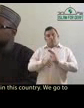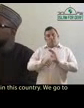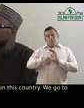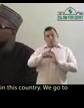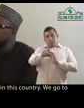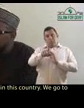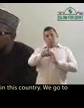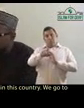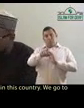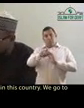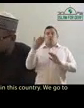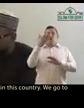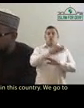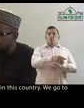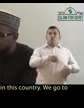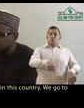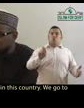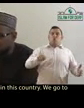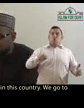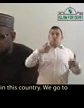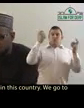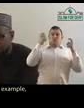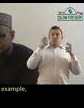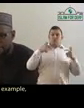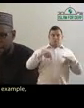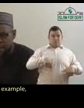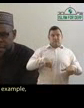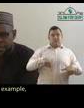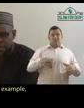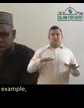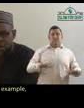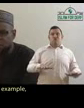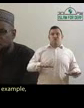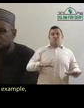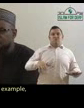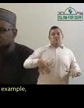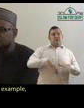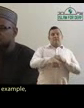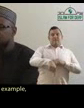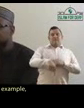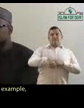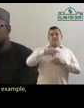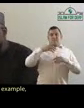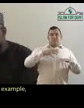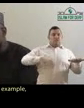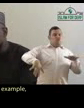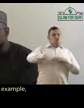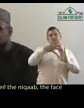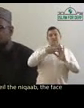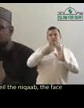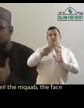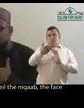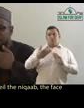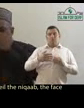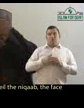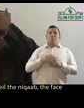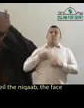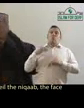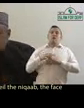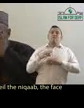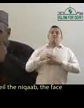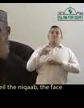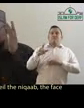So we go to the court of law in this country. We go to the court of law. And in the court of law, for an example, my wife,